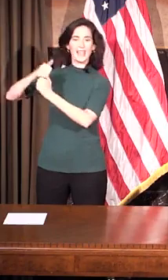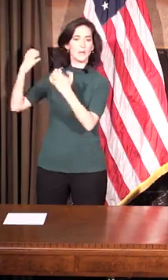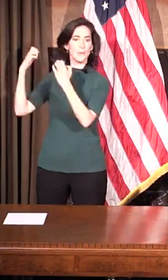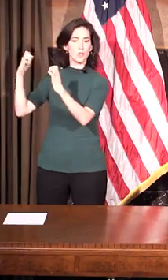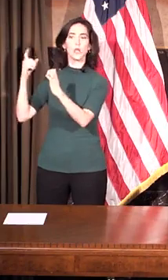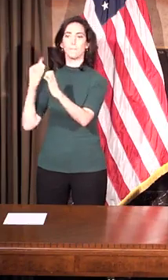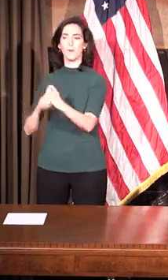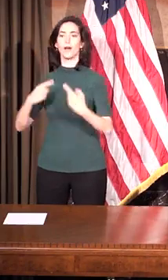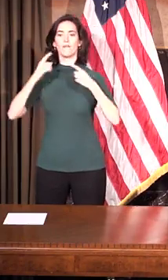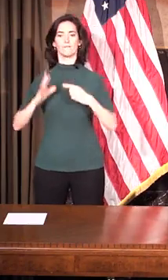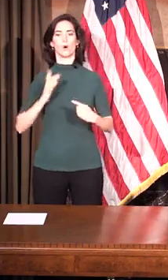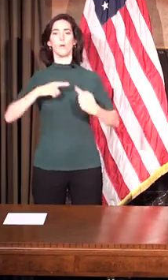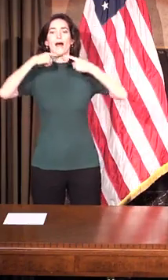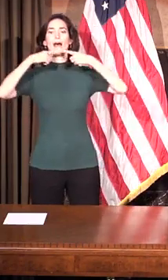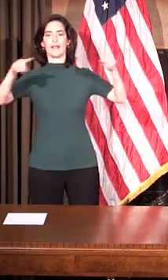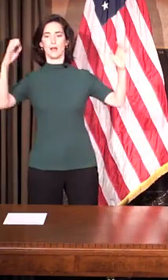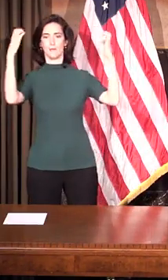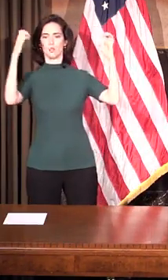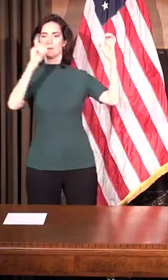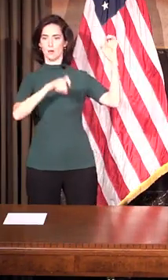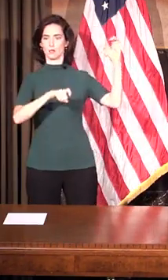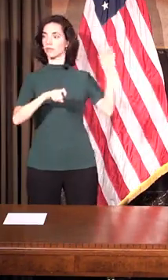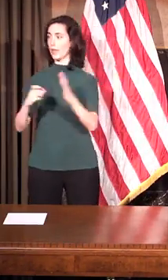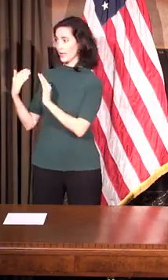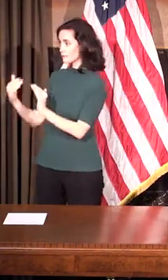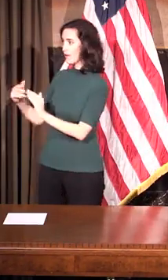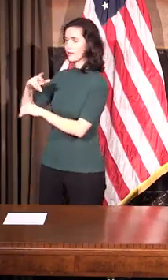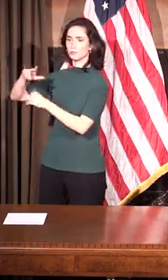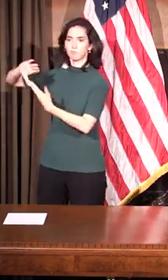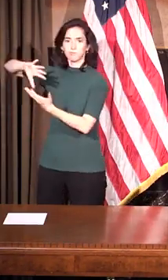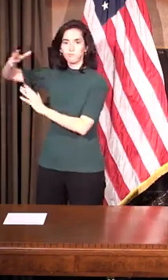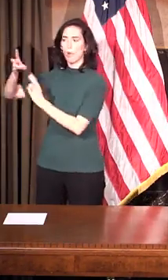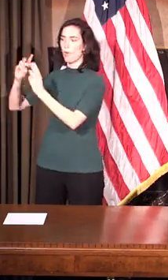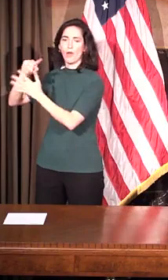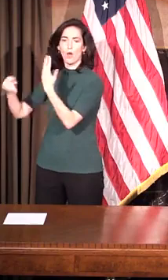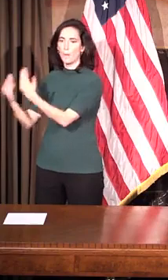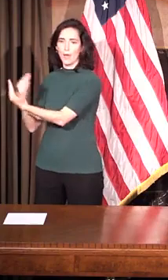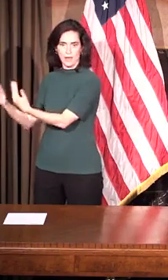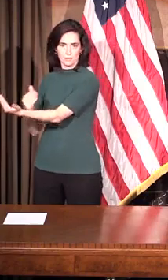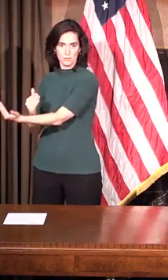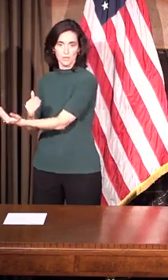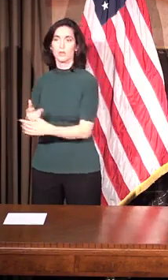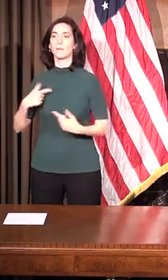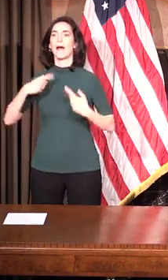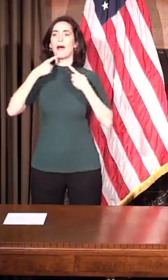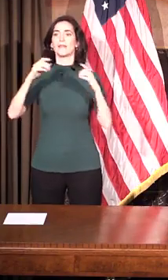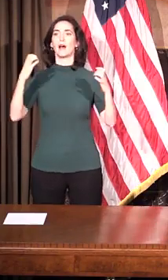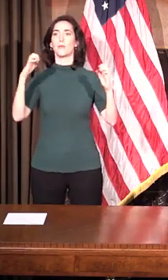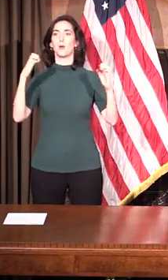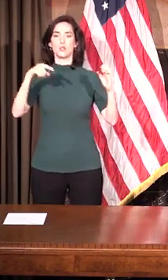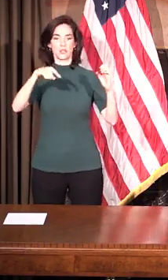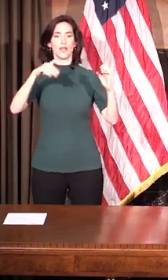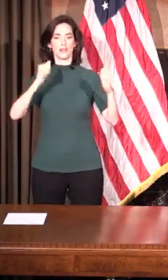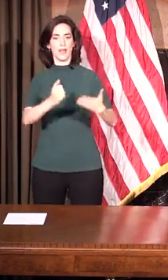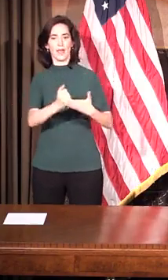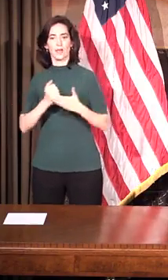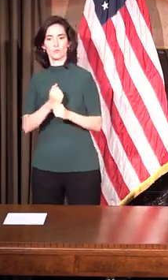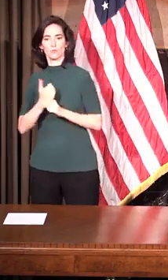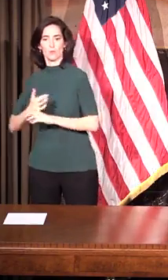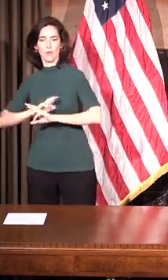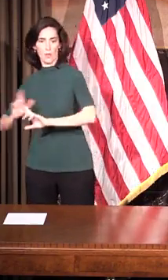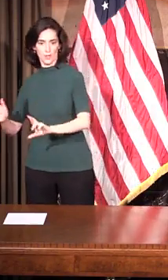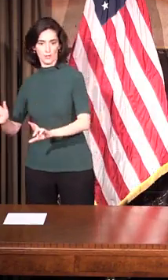emergency, natural disaster or otherwise. It goes without saying, I think, that we can't